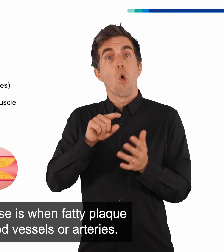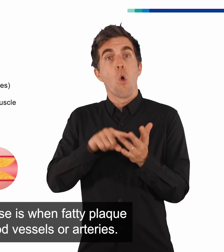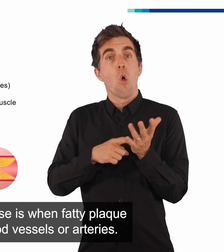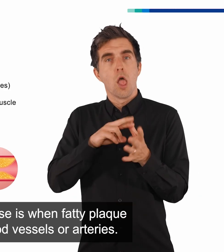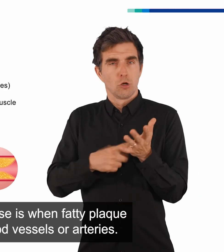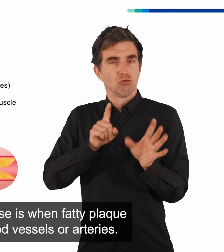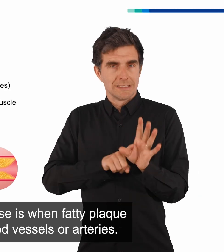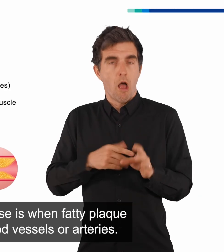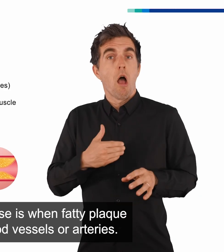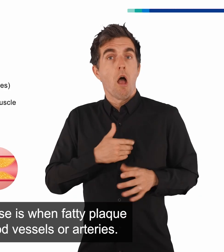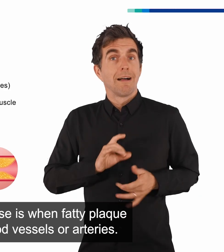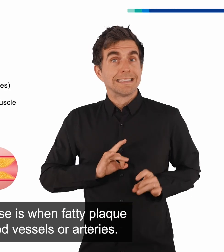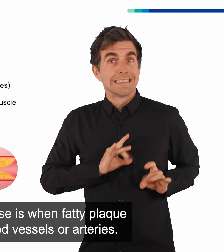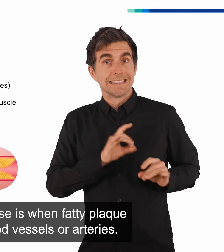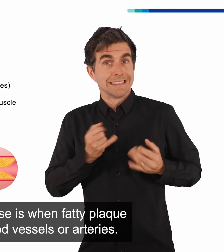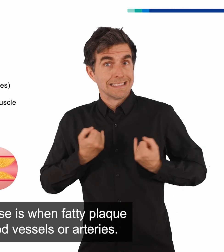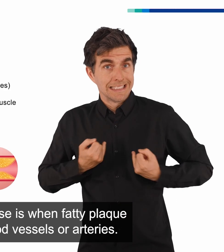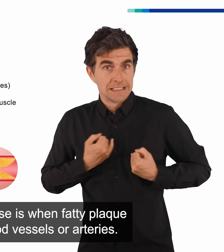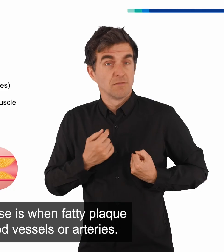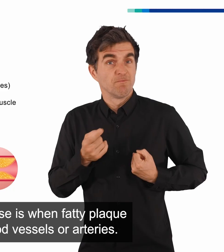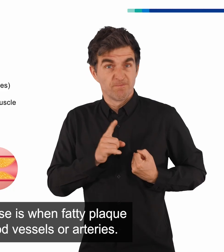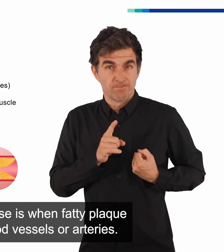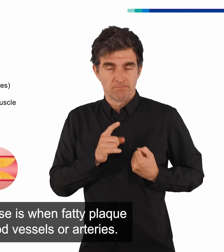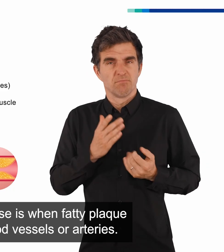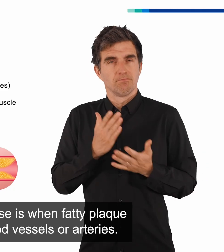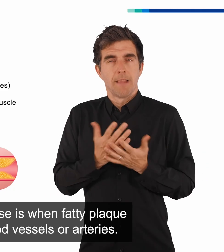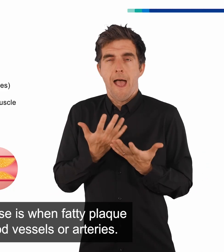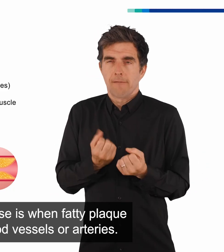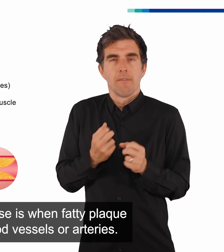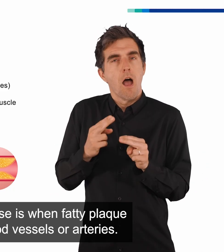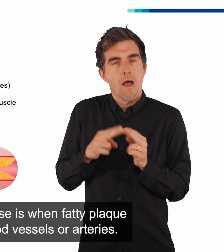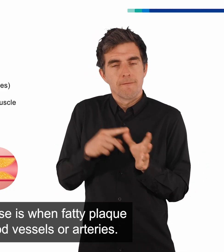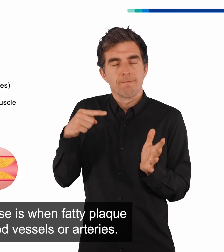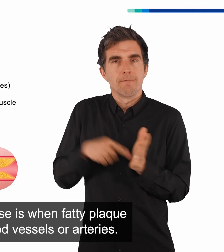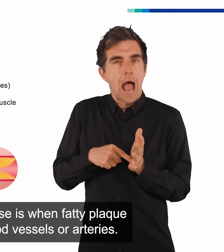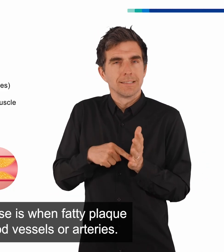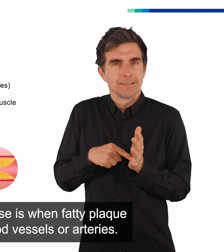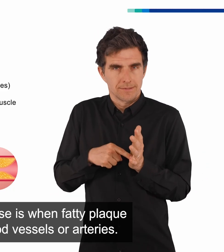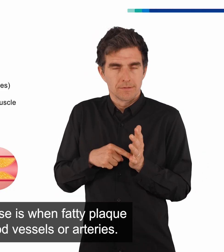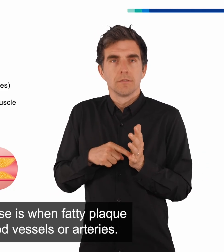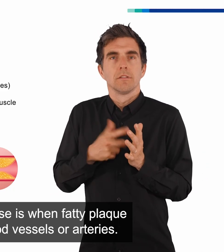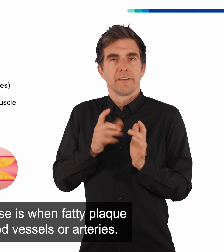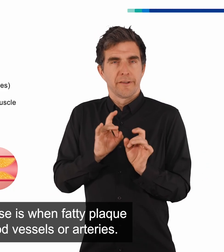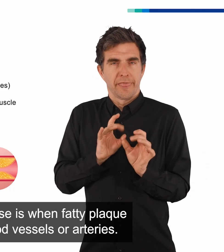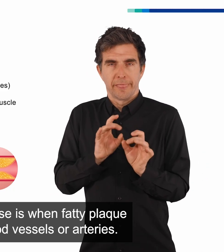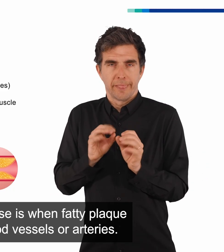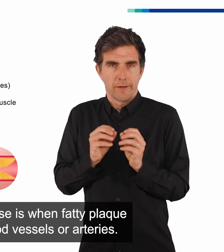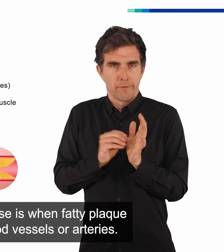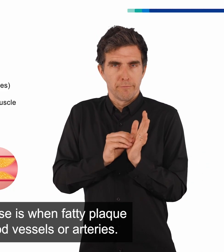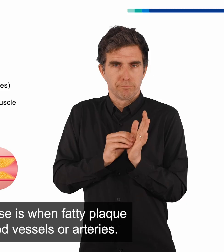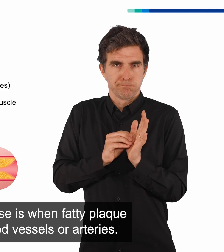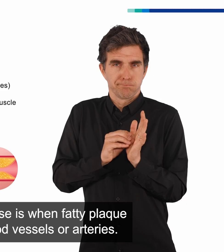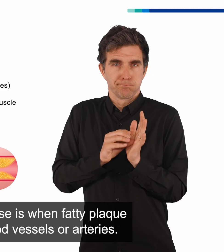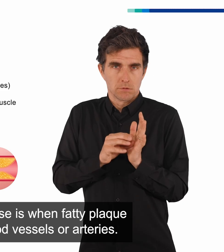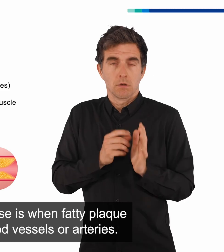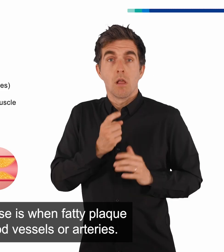Coronary heart disease is when fatty plaque builds up in the blood vessels or arteries. This build-up limits or